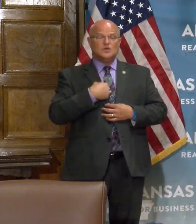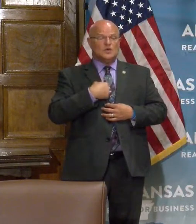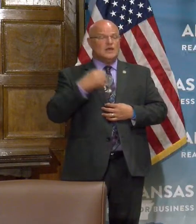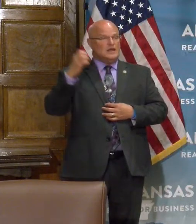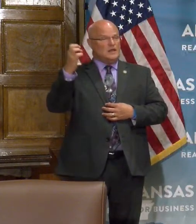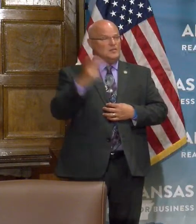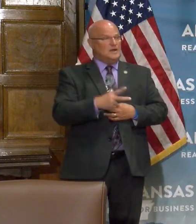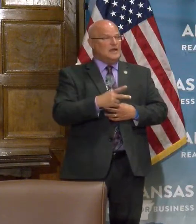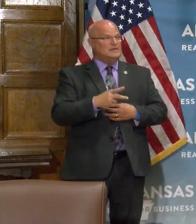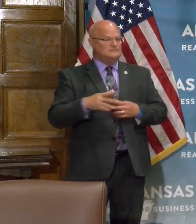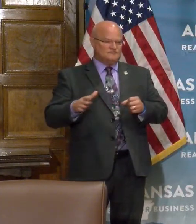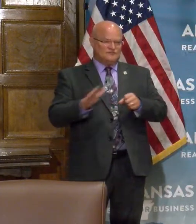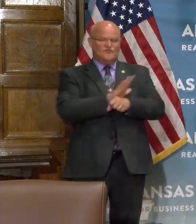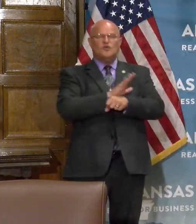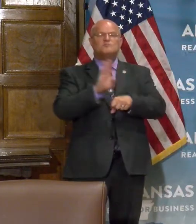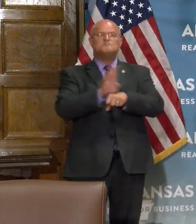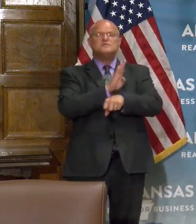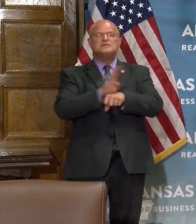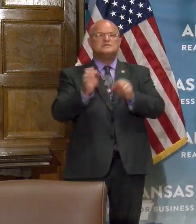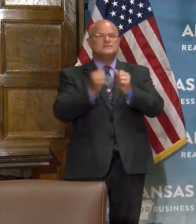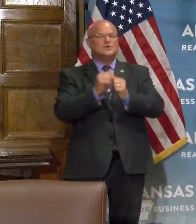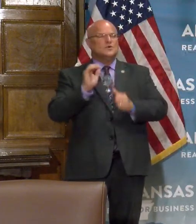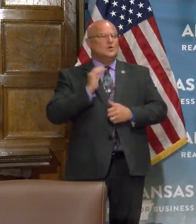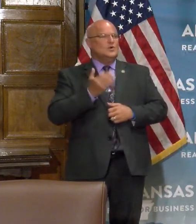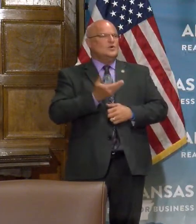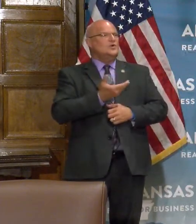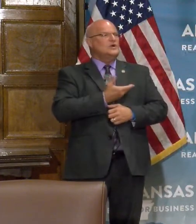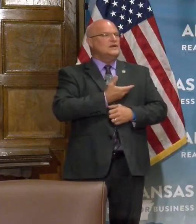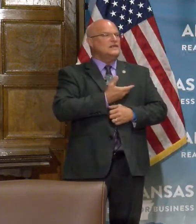back to being fully in business with our